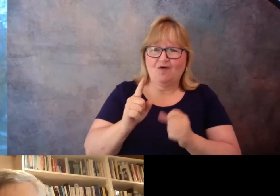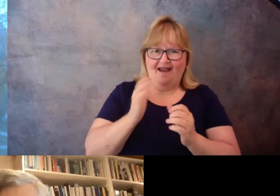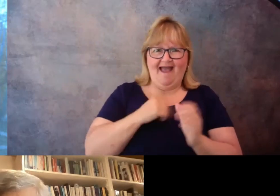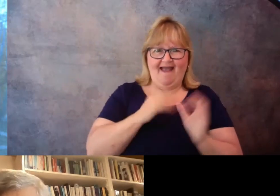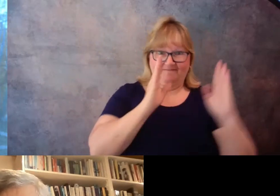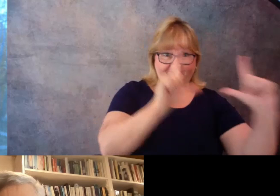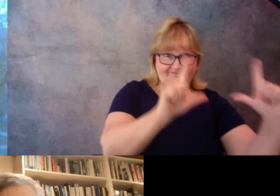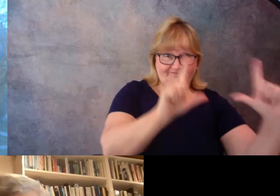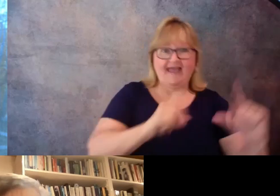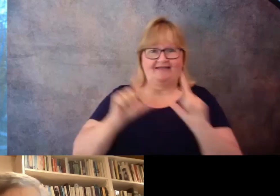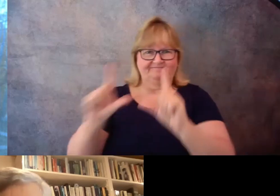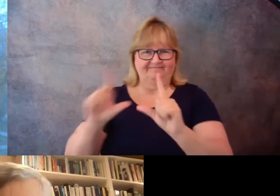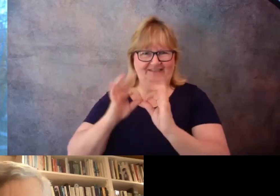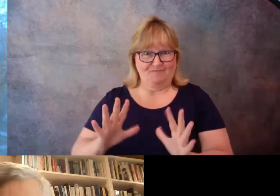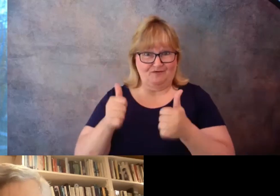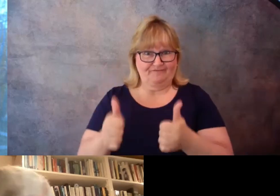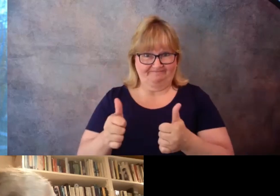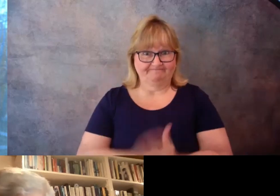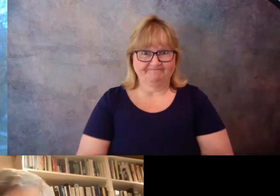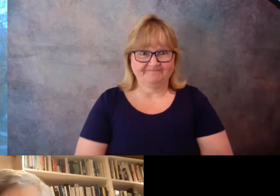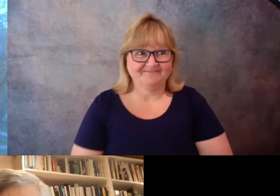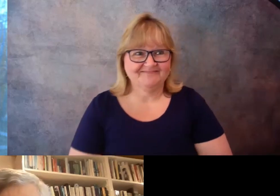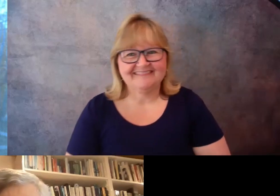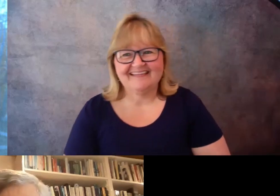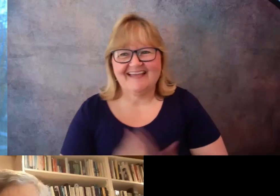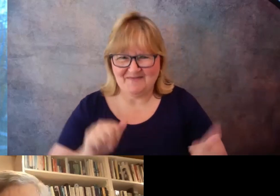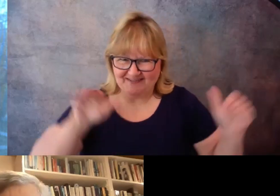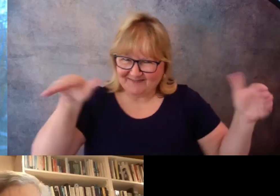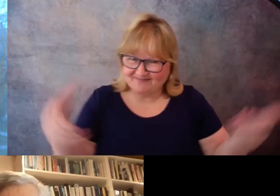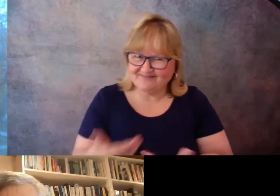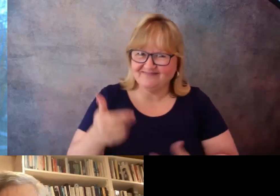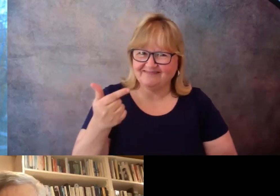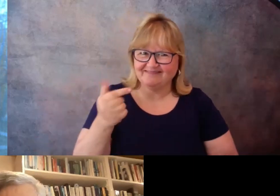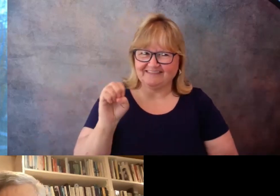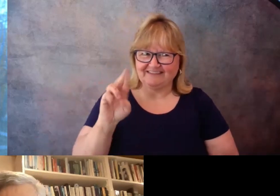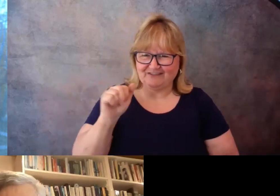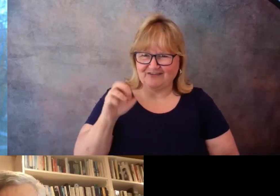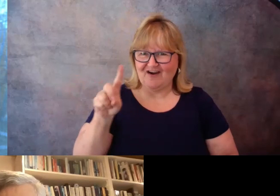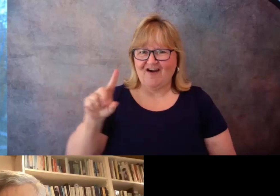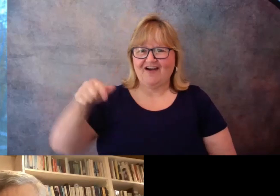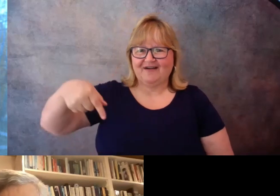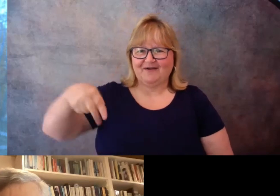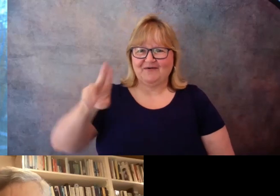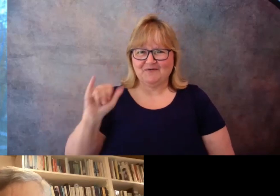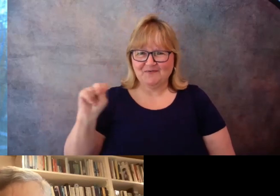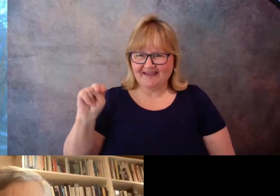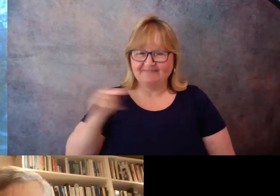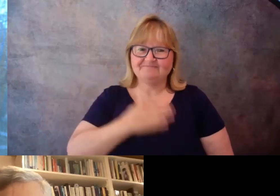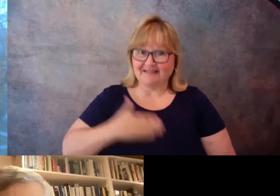Okay. All right. I would like to introduce Mr. Gerard Quinn. Please introduce